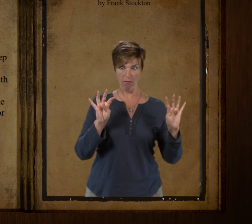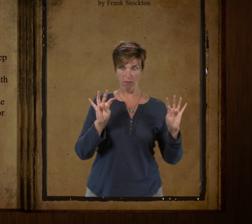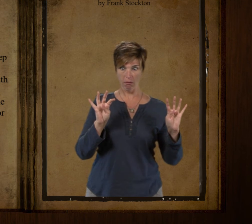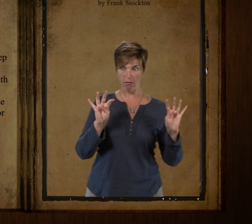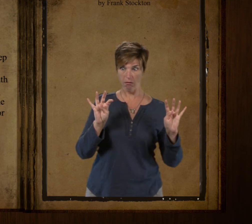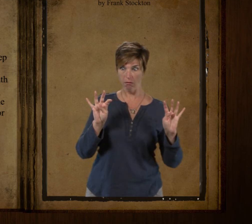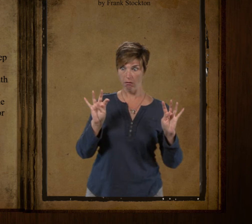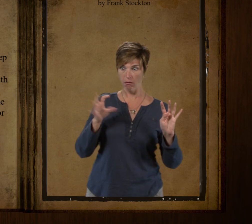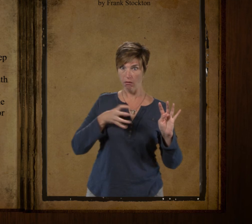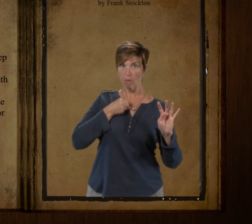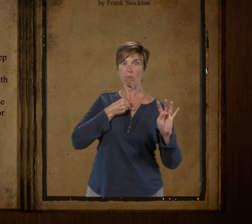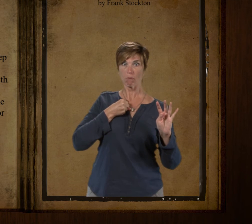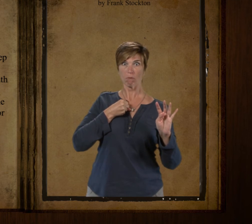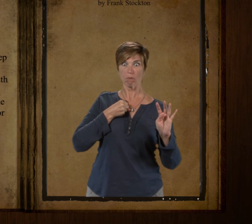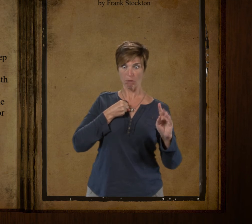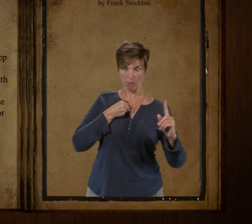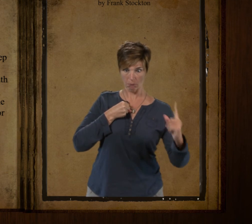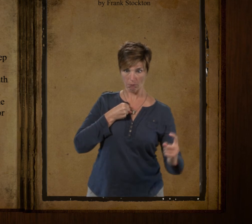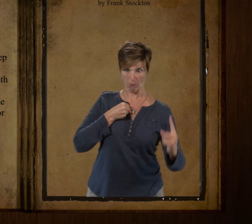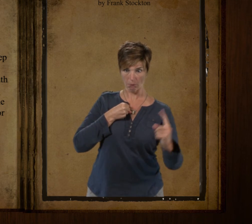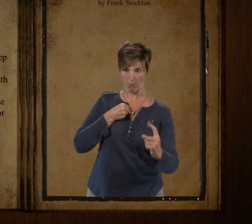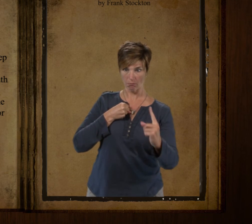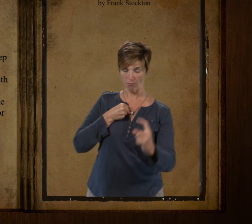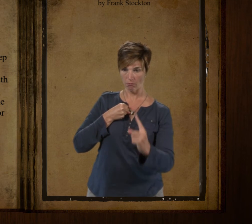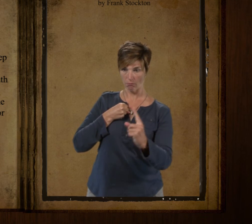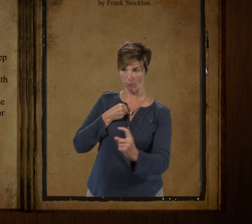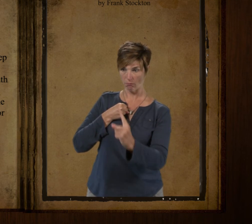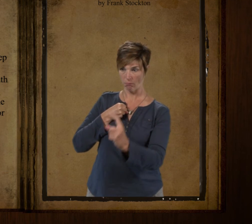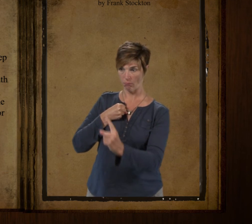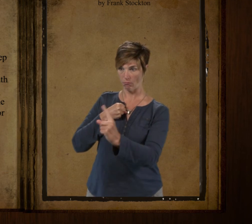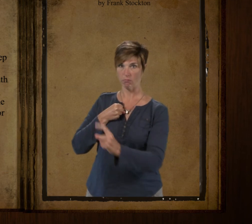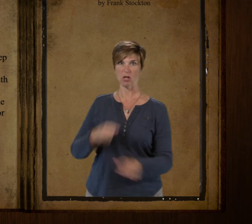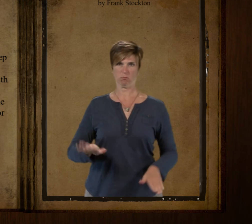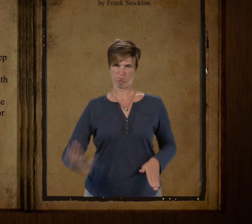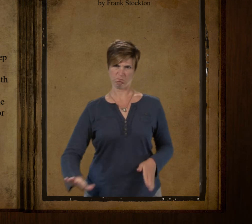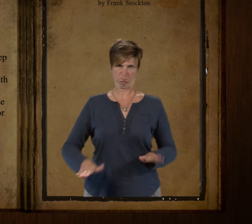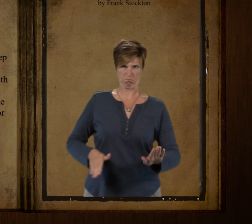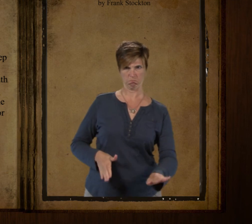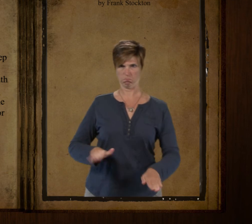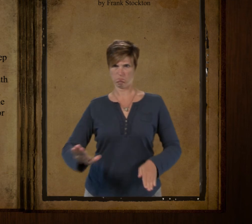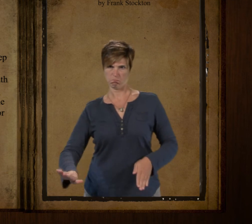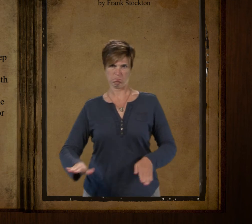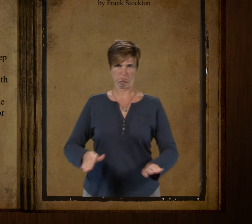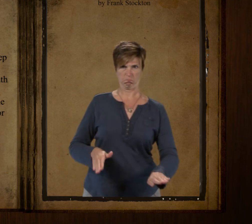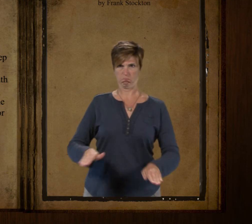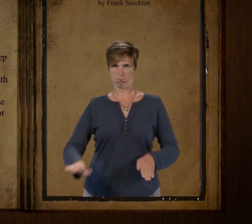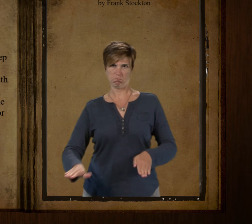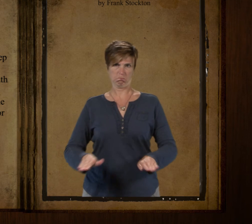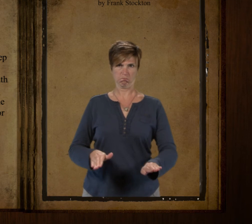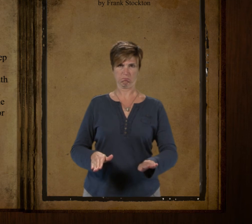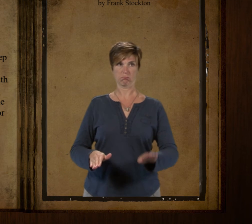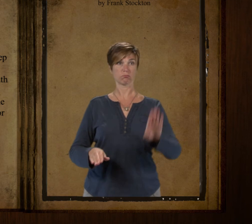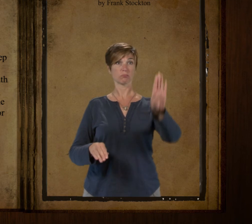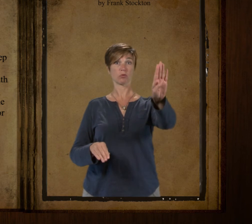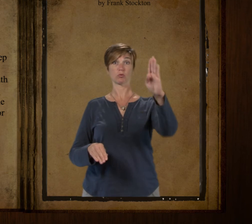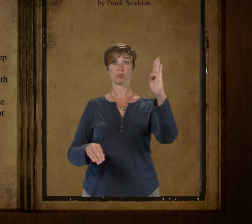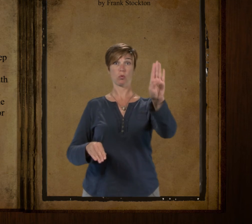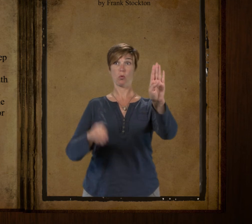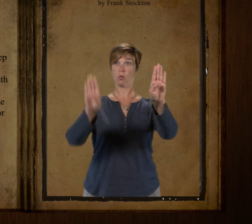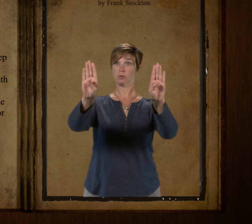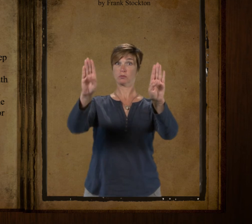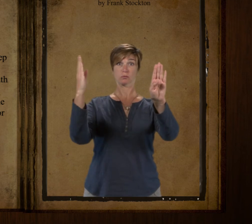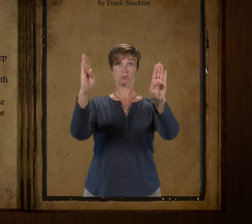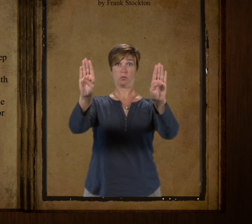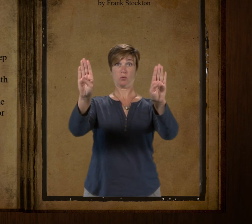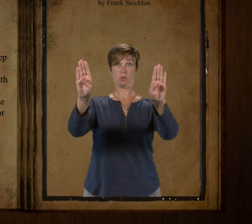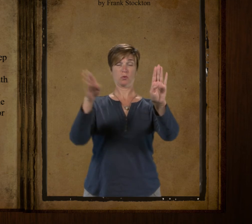walked across the empty space. Every heart stopped beating. Every breath was held. Every eye was fixed